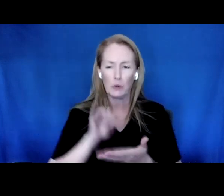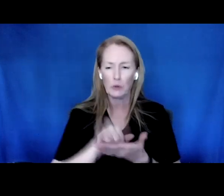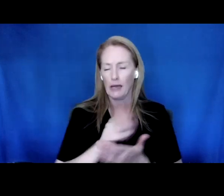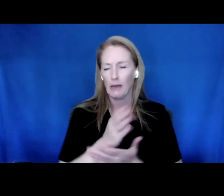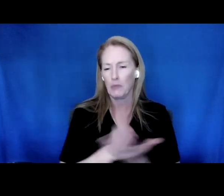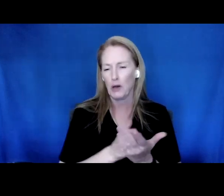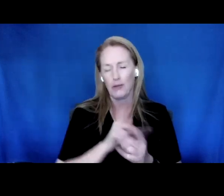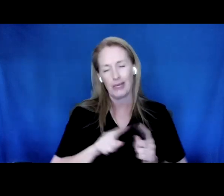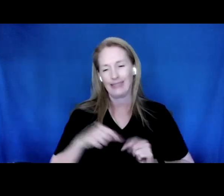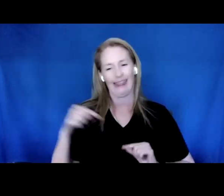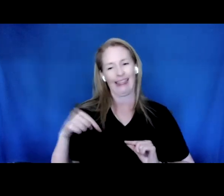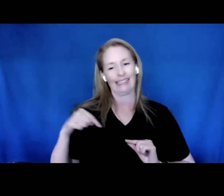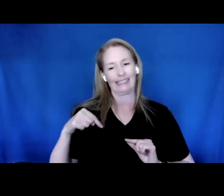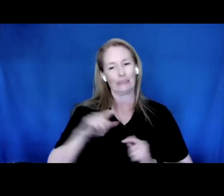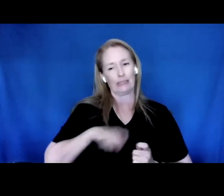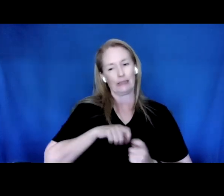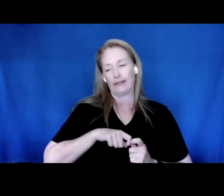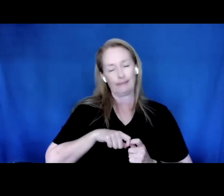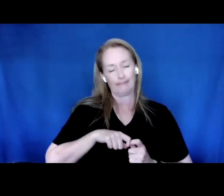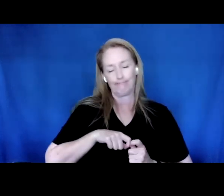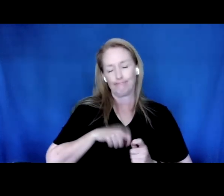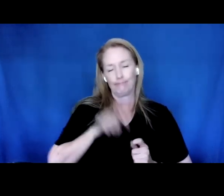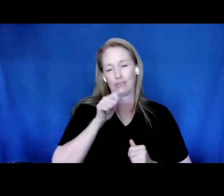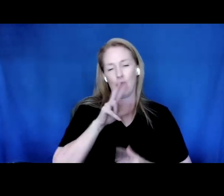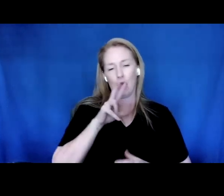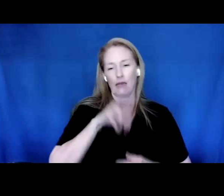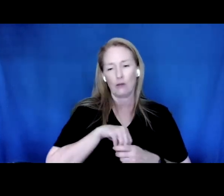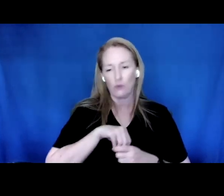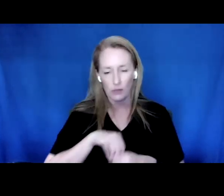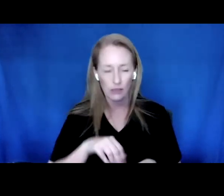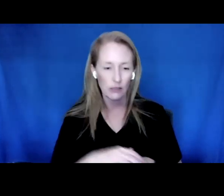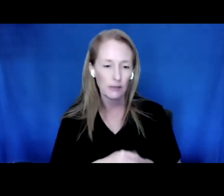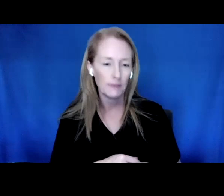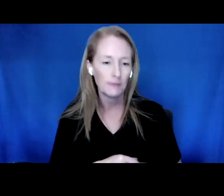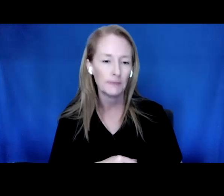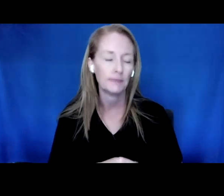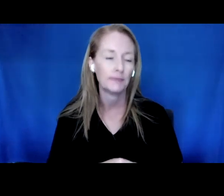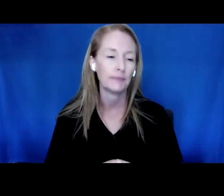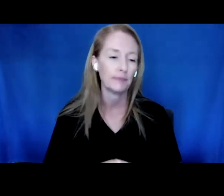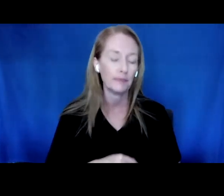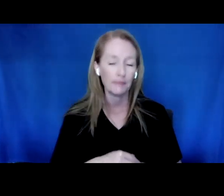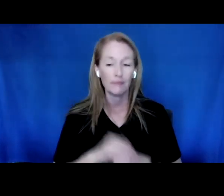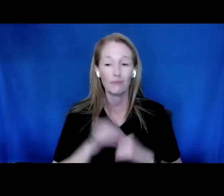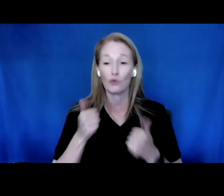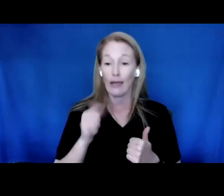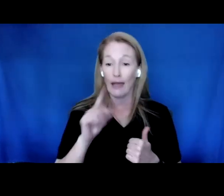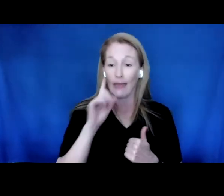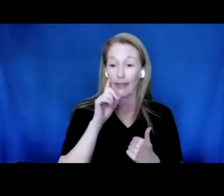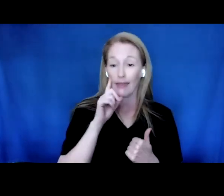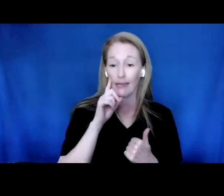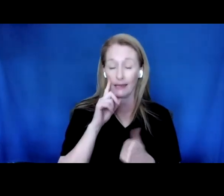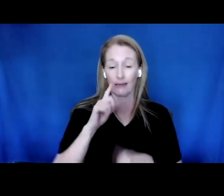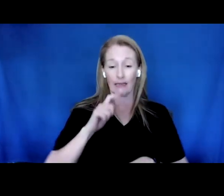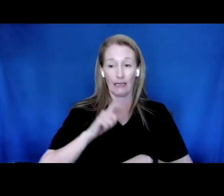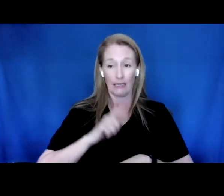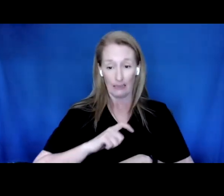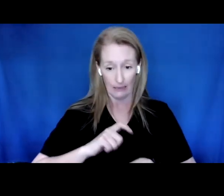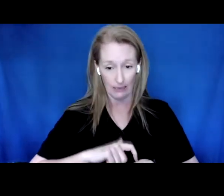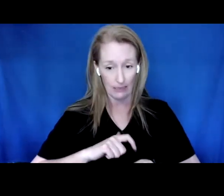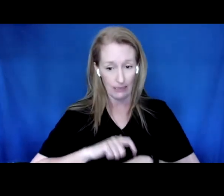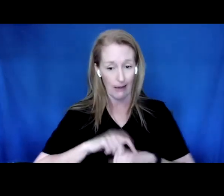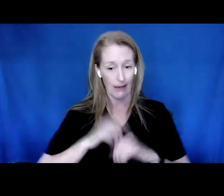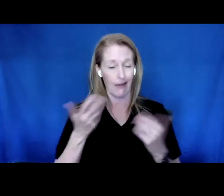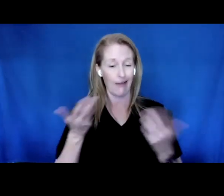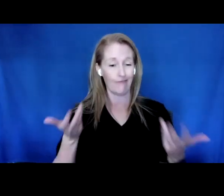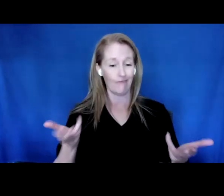Great. Well, I think we are at time. We're at 2 minutes. There was a comment I do want to recognize.